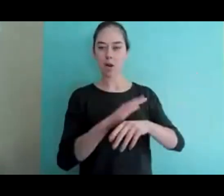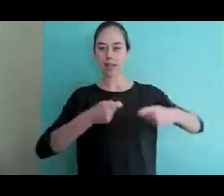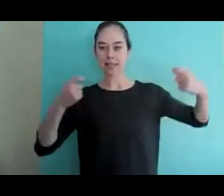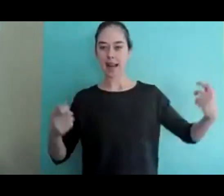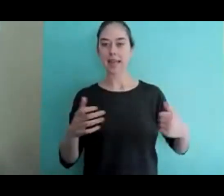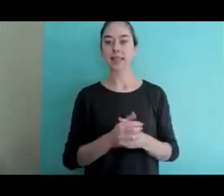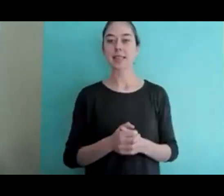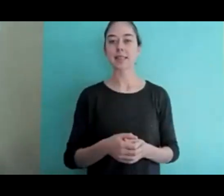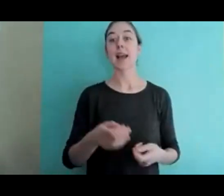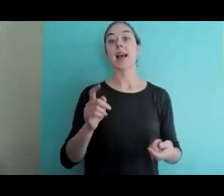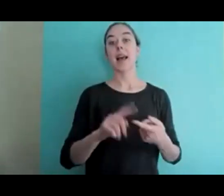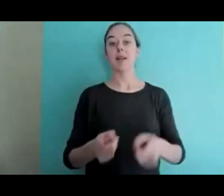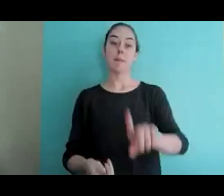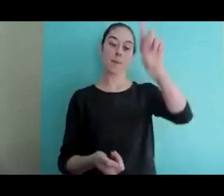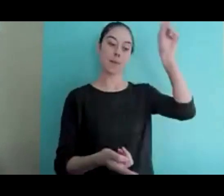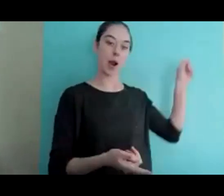behind.